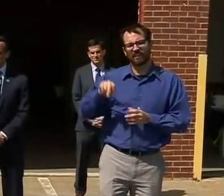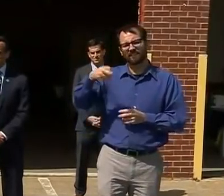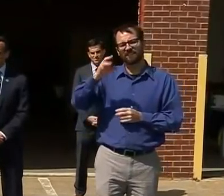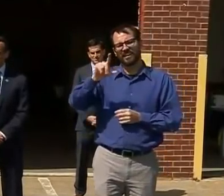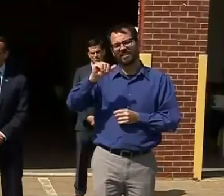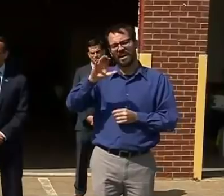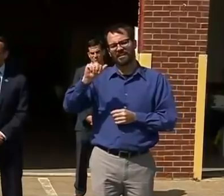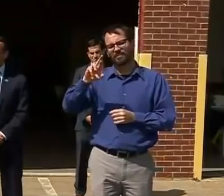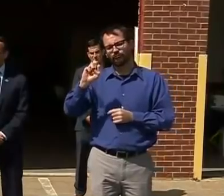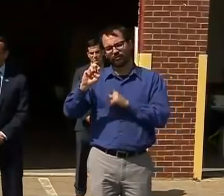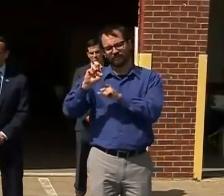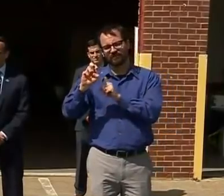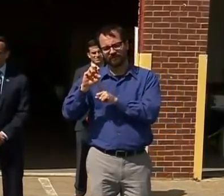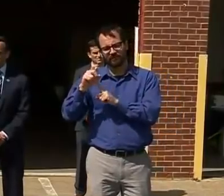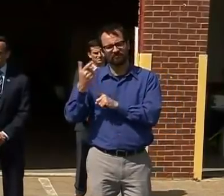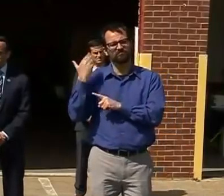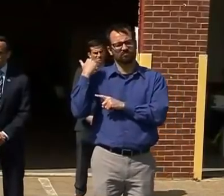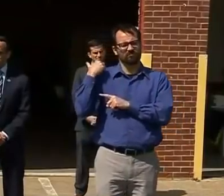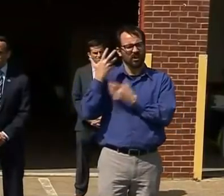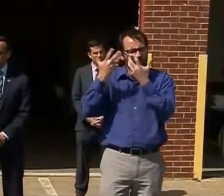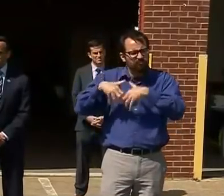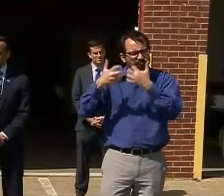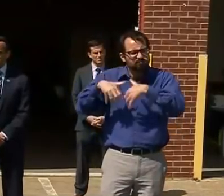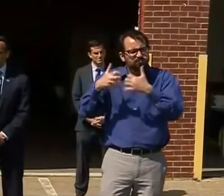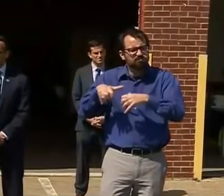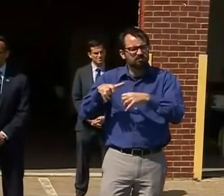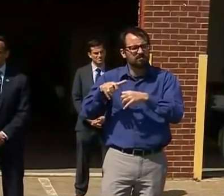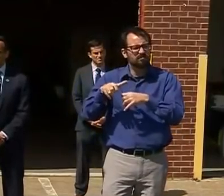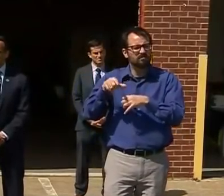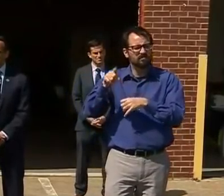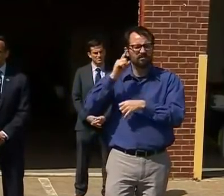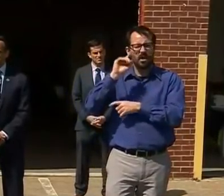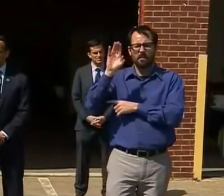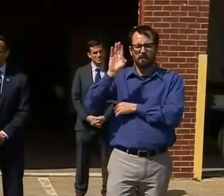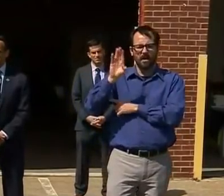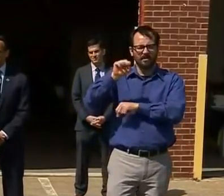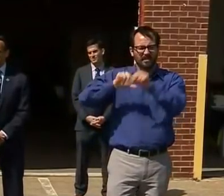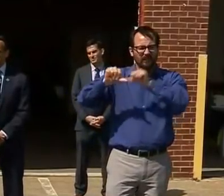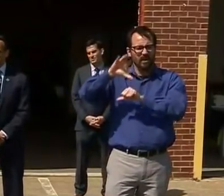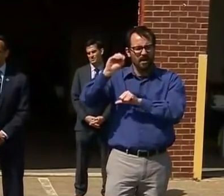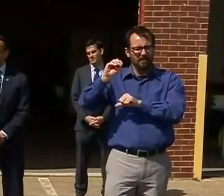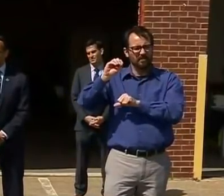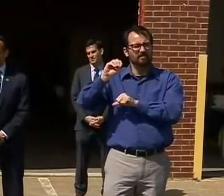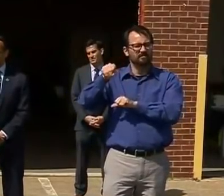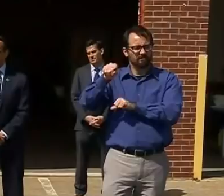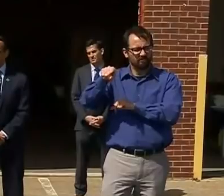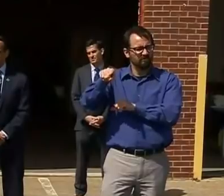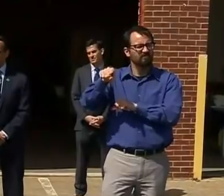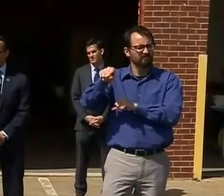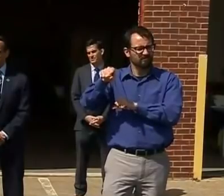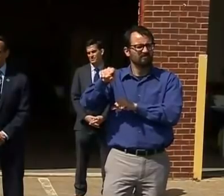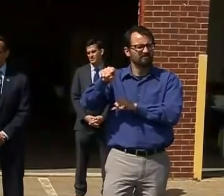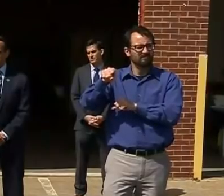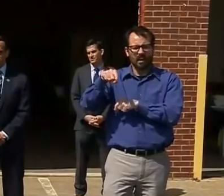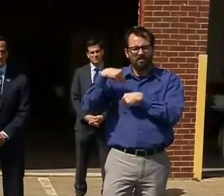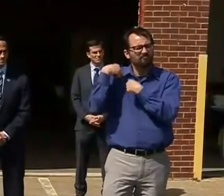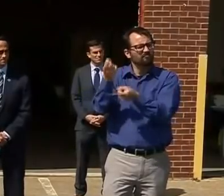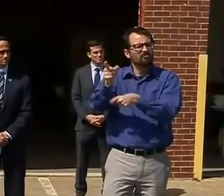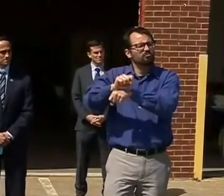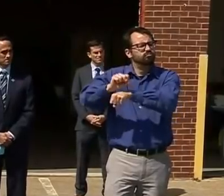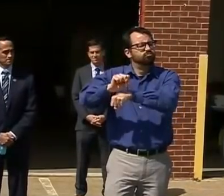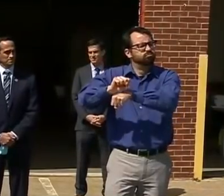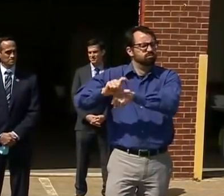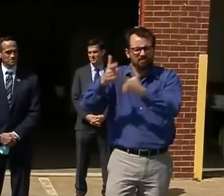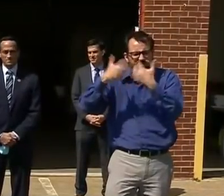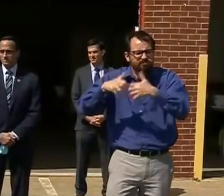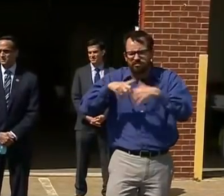have optimized the system to handle the flow from our hospitals and others around the state. Can you explain what